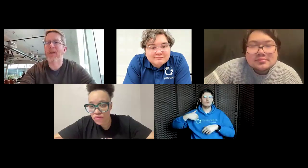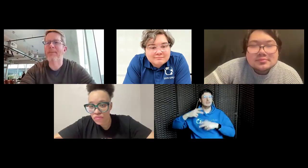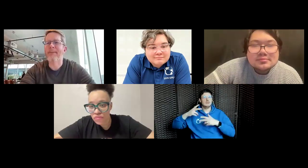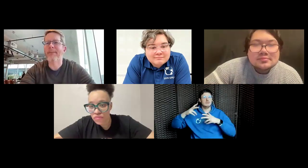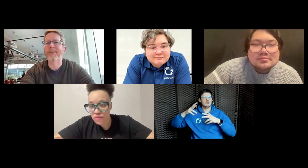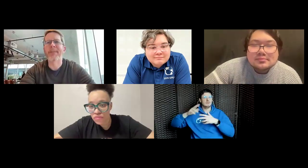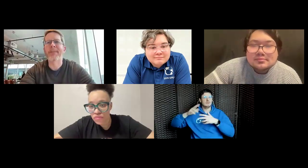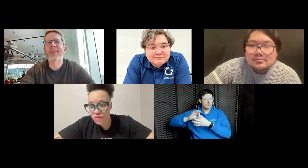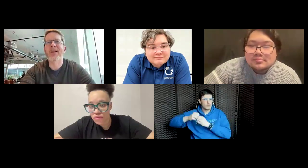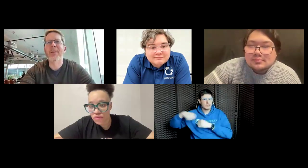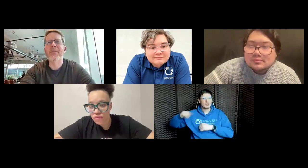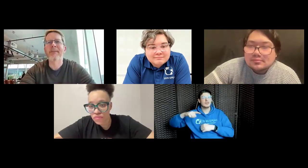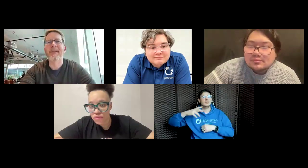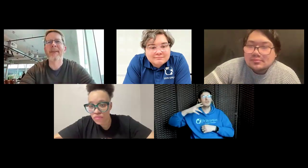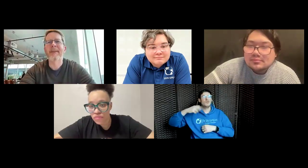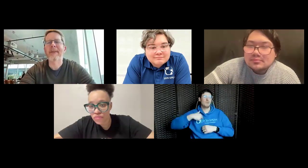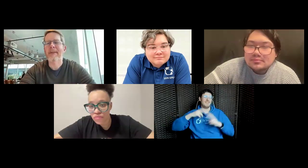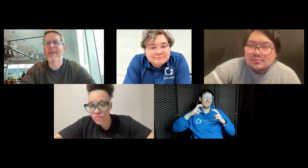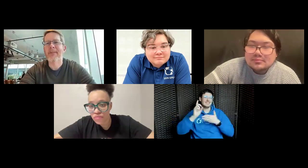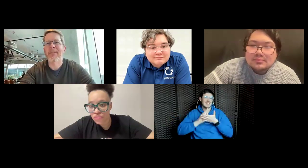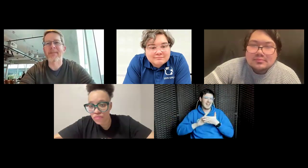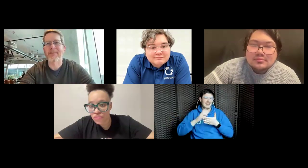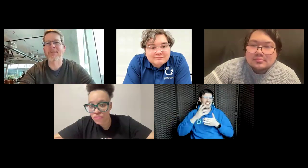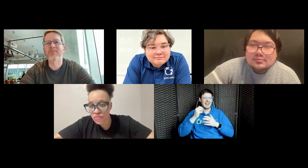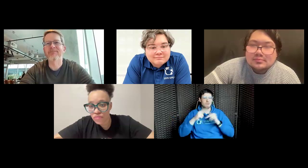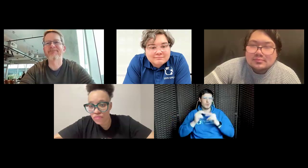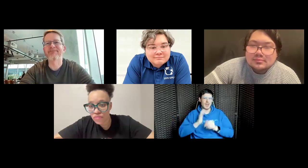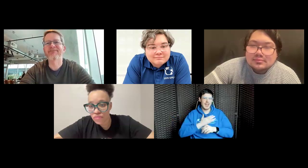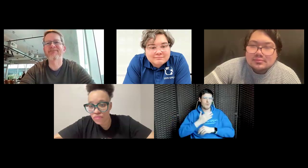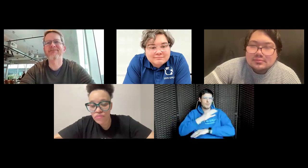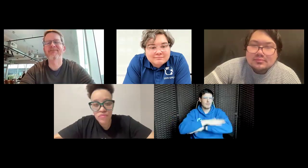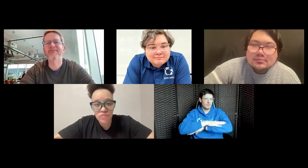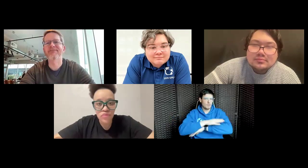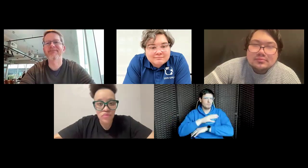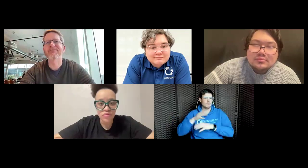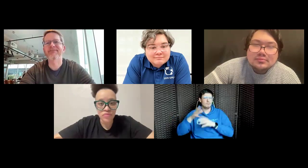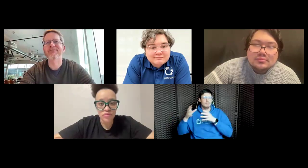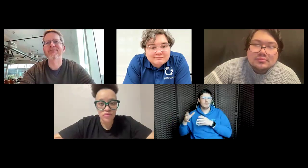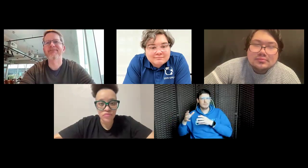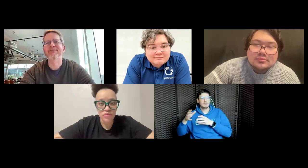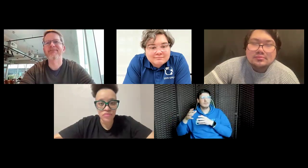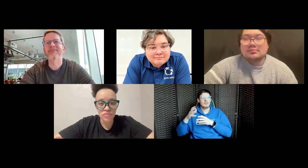Yeah, so out of a pool, essentially, it's also related to, we have a design that we build on our platform.